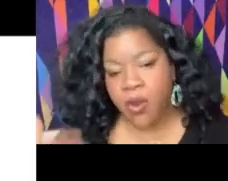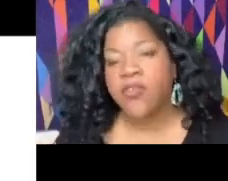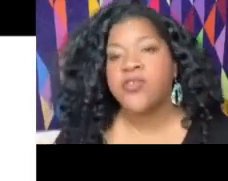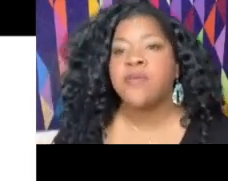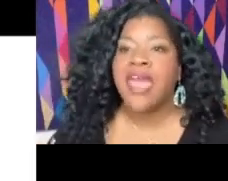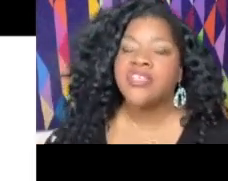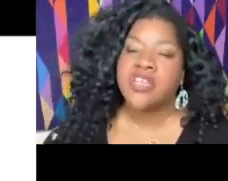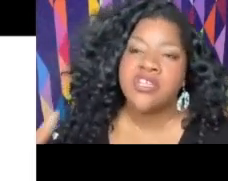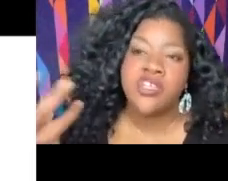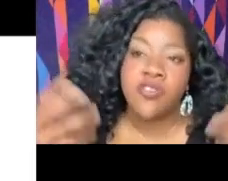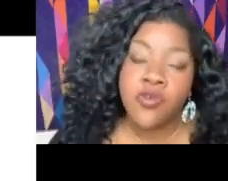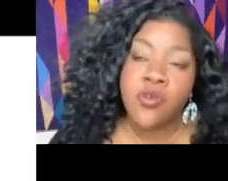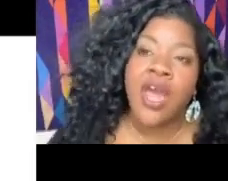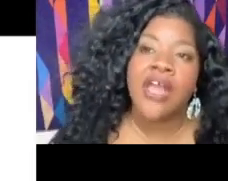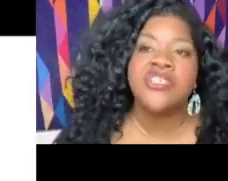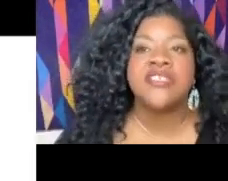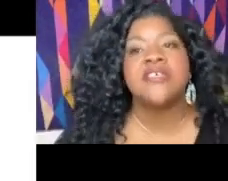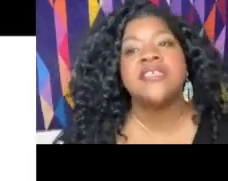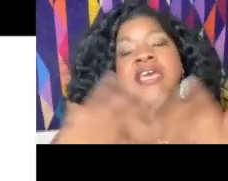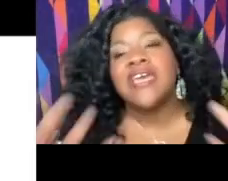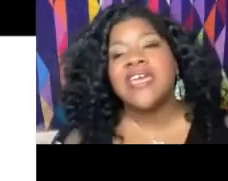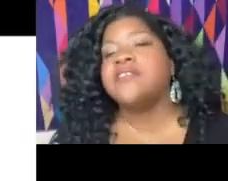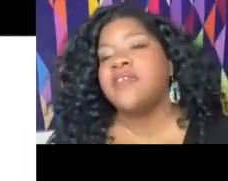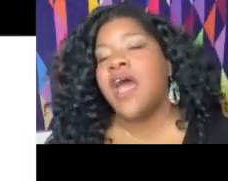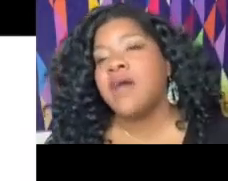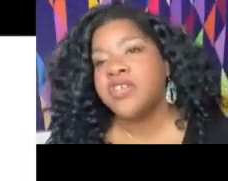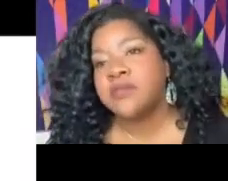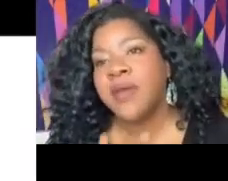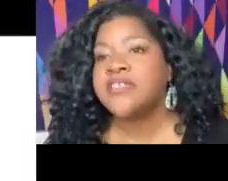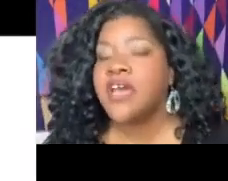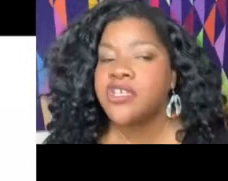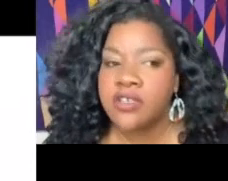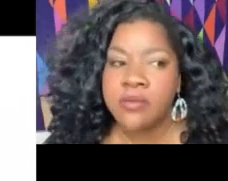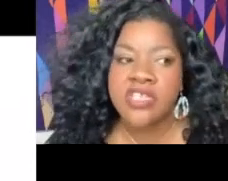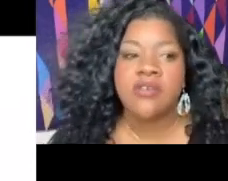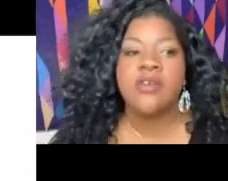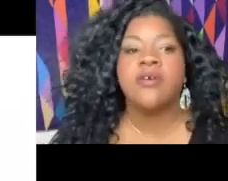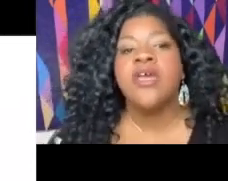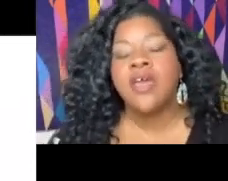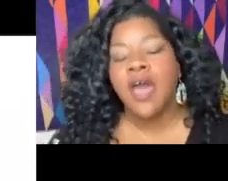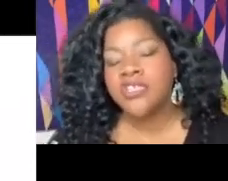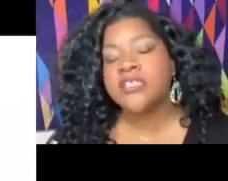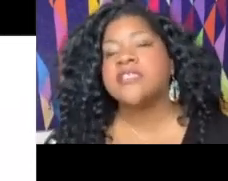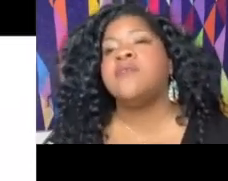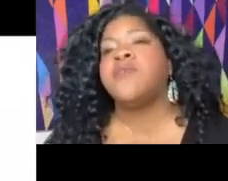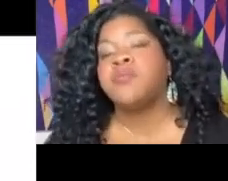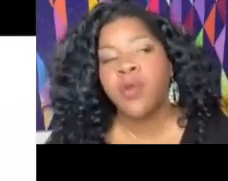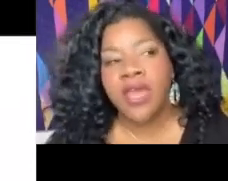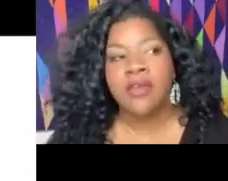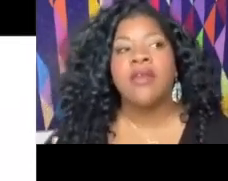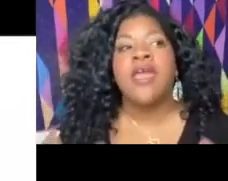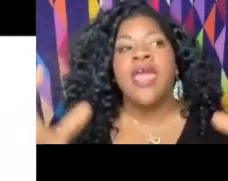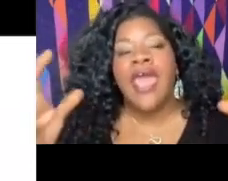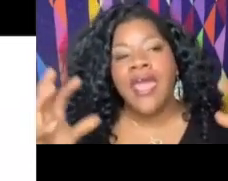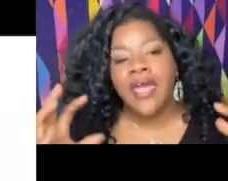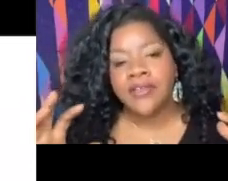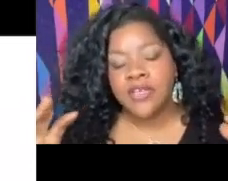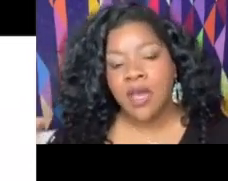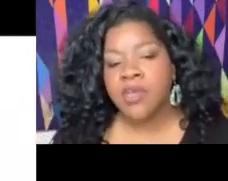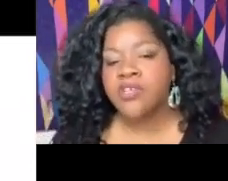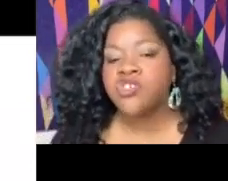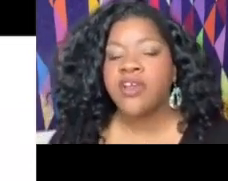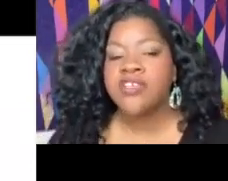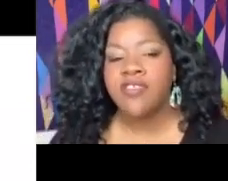is work through imagination, through consciousness into the object by touching the material consciously with prayer